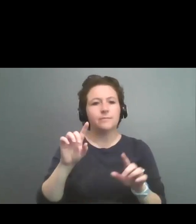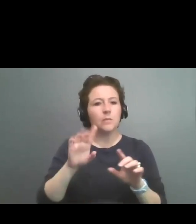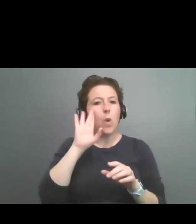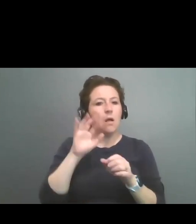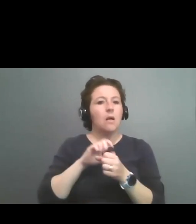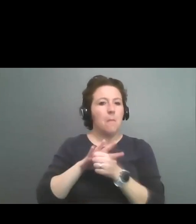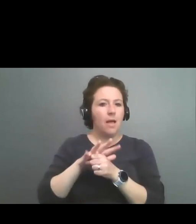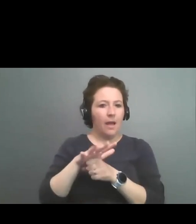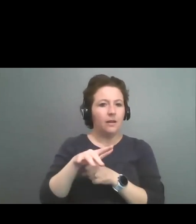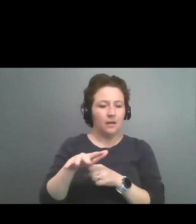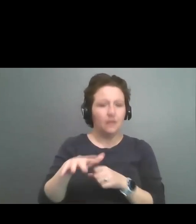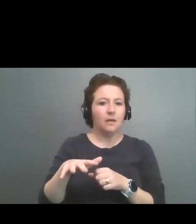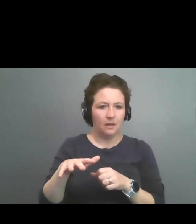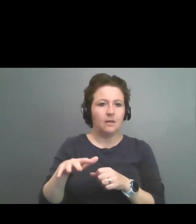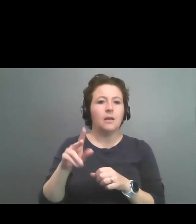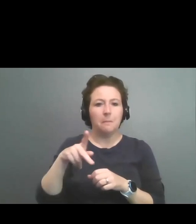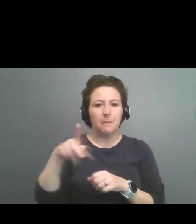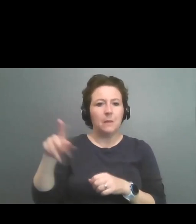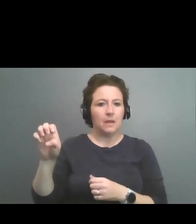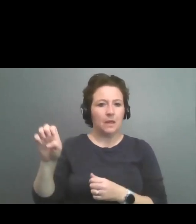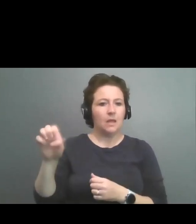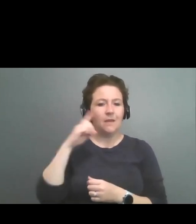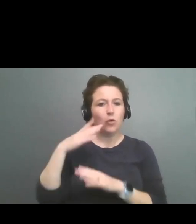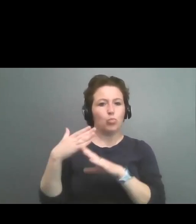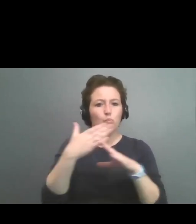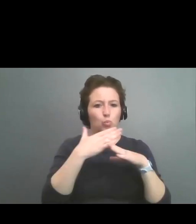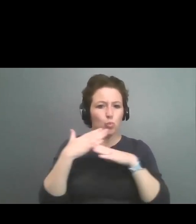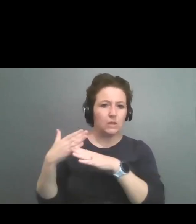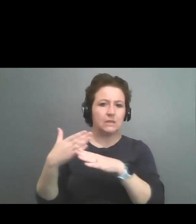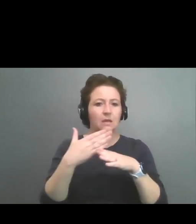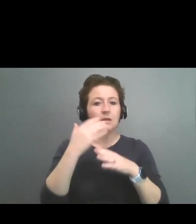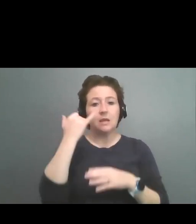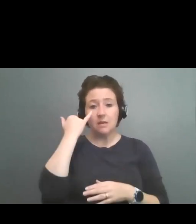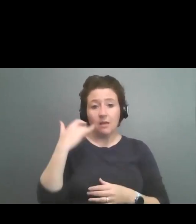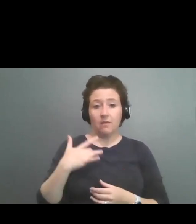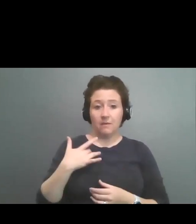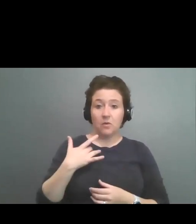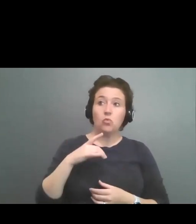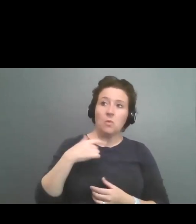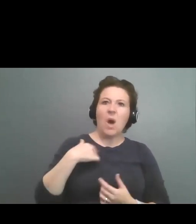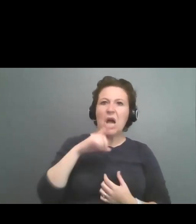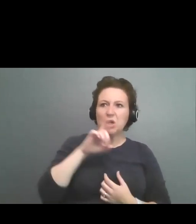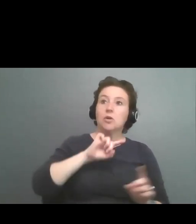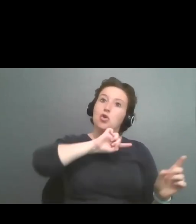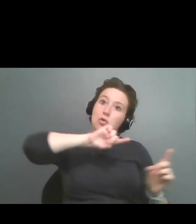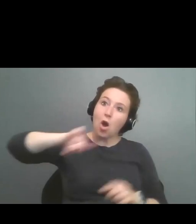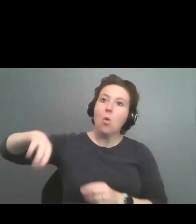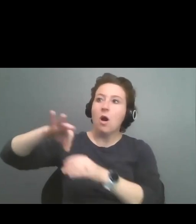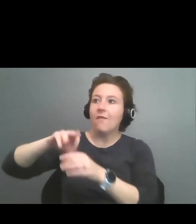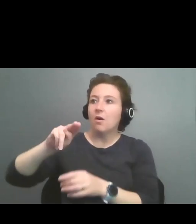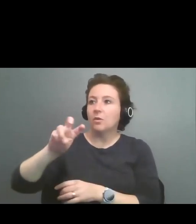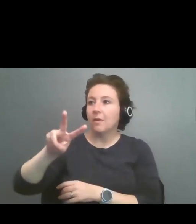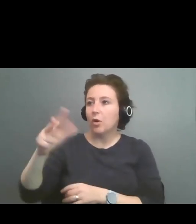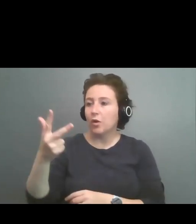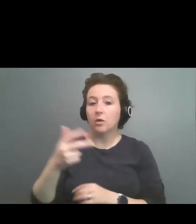plenty of PPE to protect everyone should they feel like they need to go to the polls. For